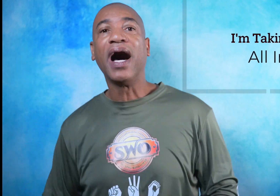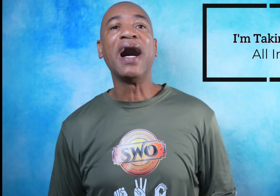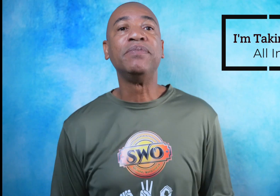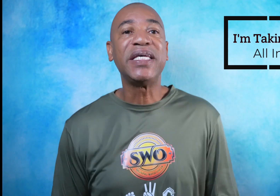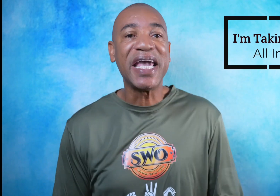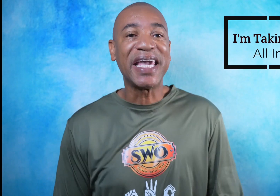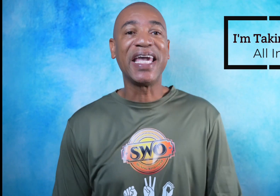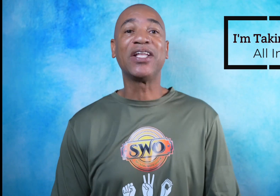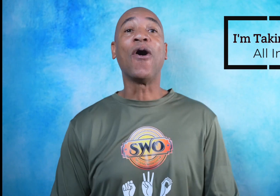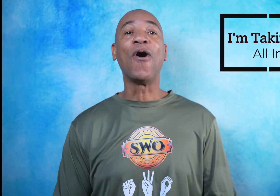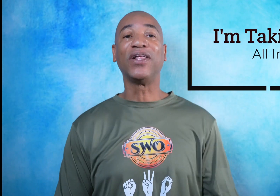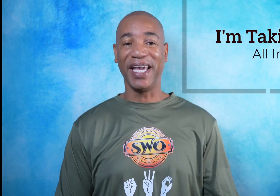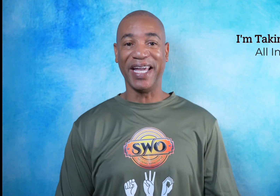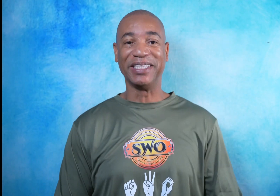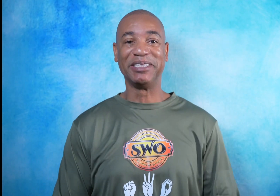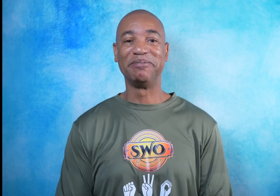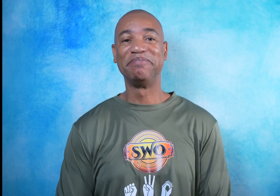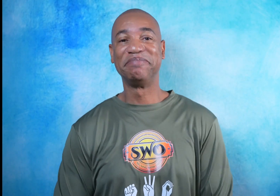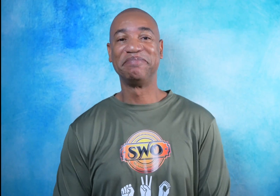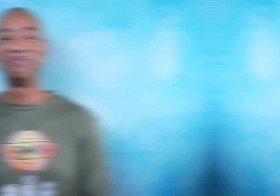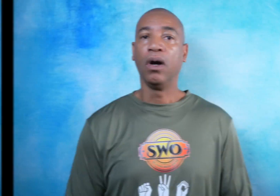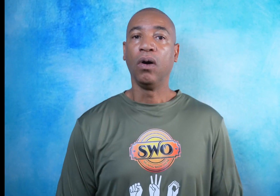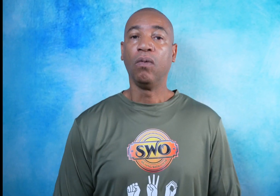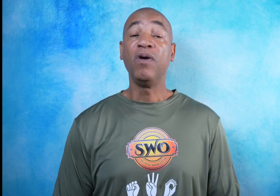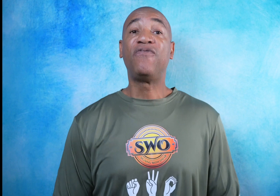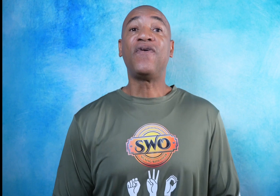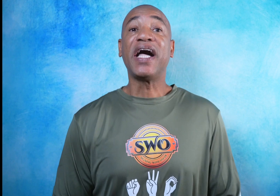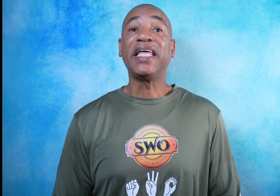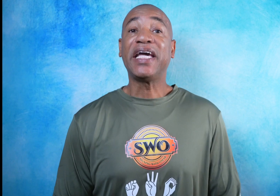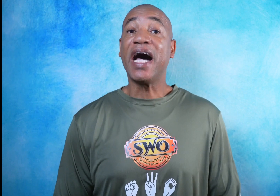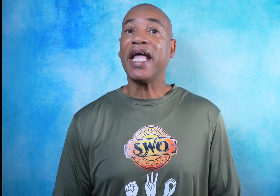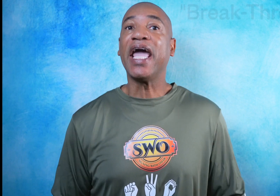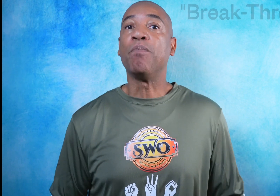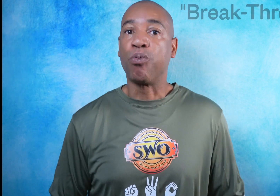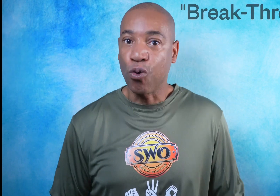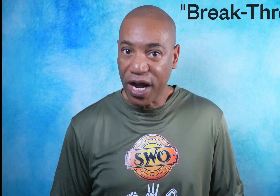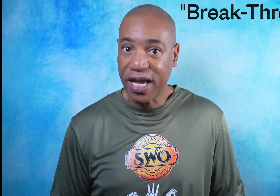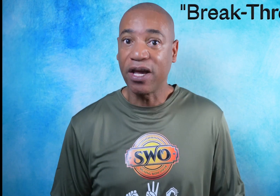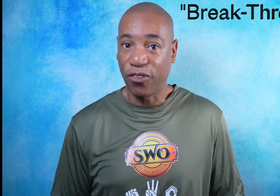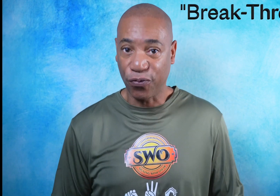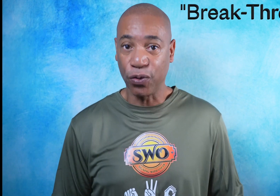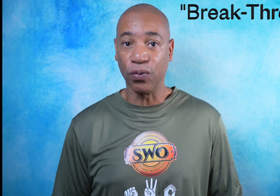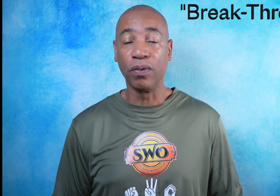I'm taking it all in. We finally got a breakthrough.